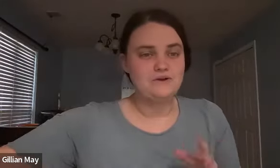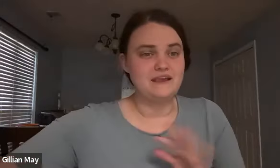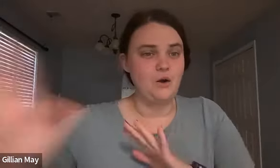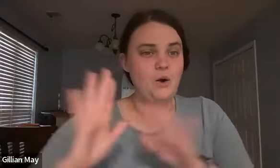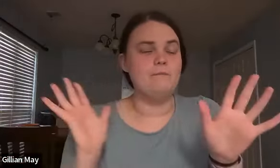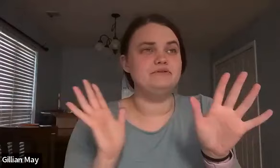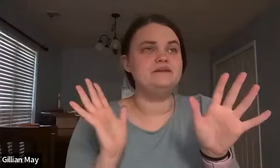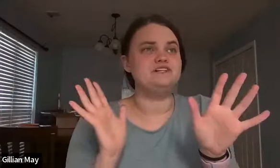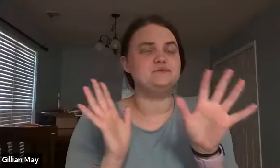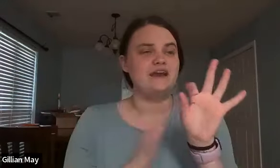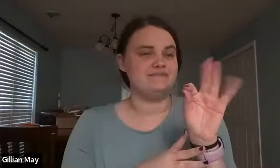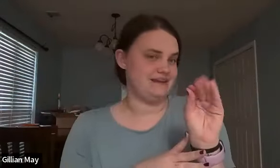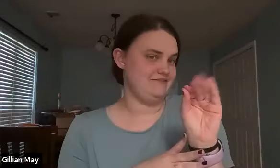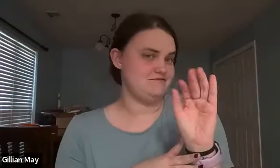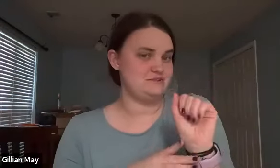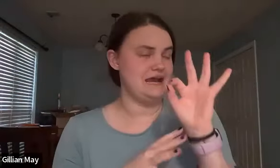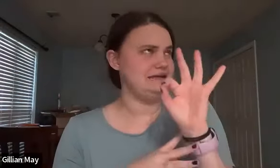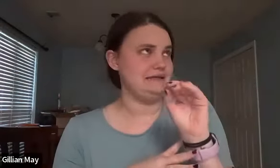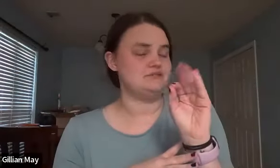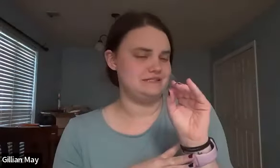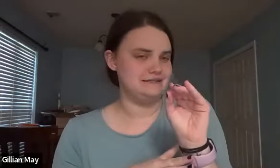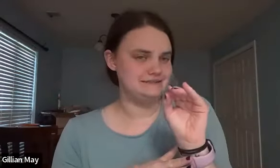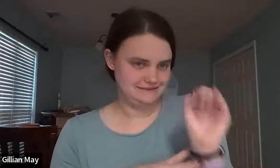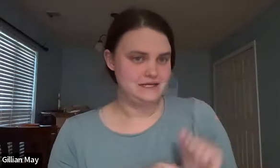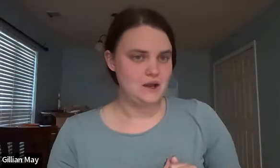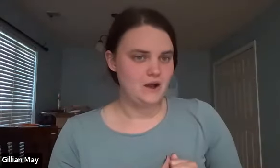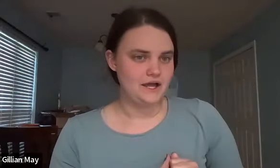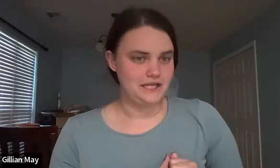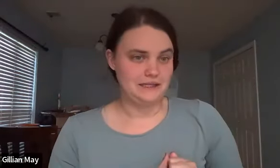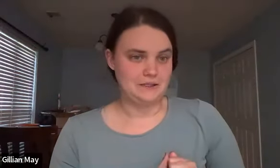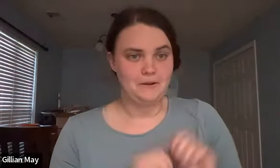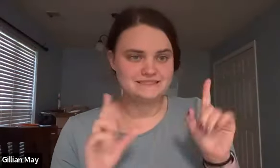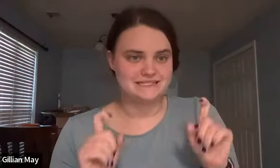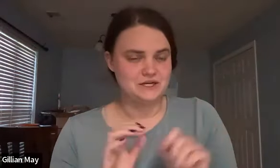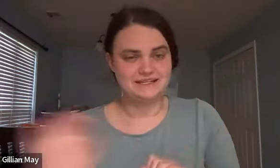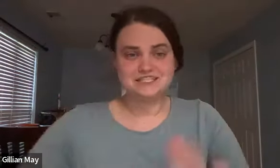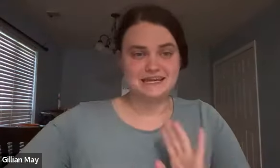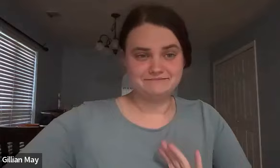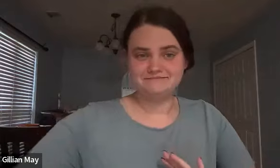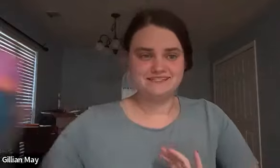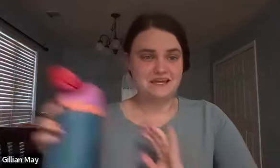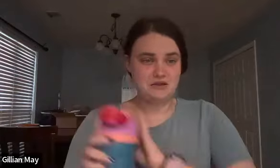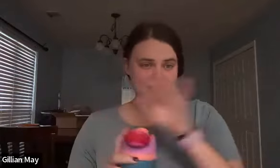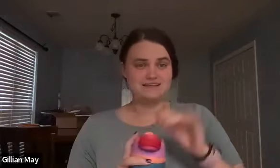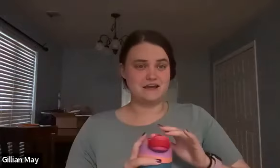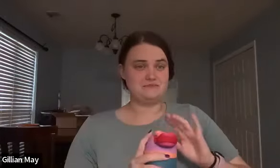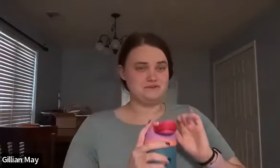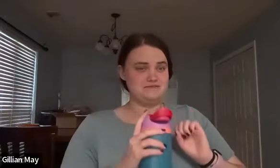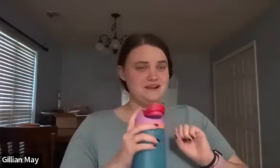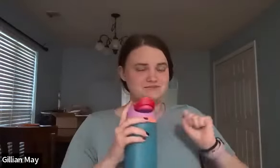like pretty much would have got a 90% on your little test grade. Just saying. Because you guys got them mostly right, and I'm so